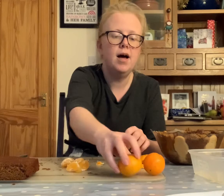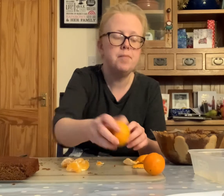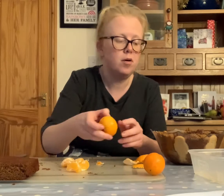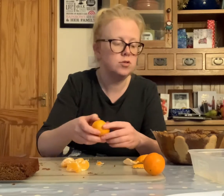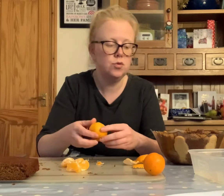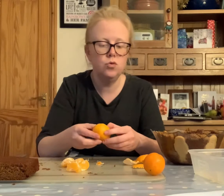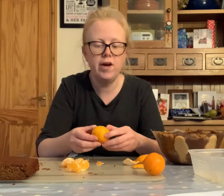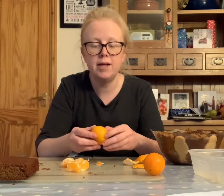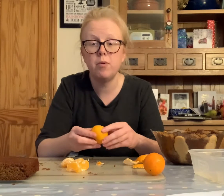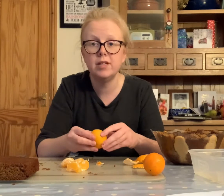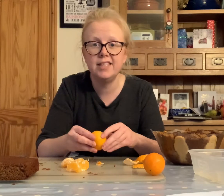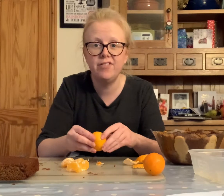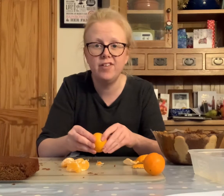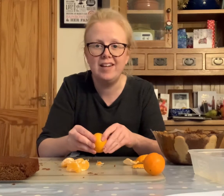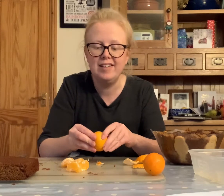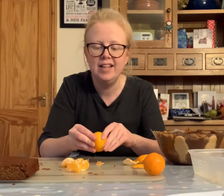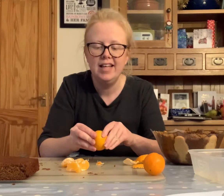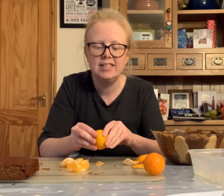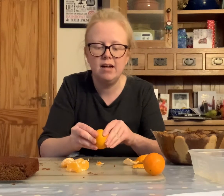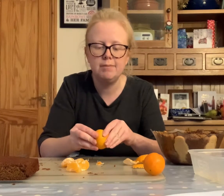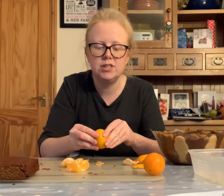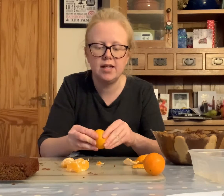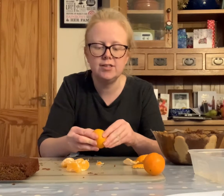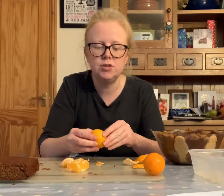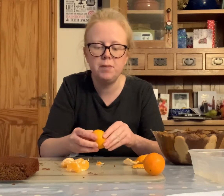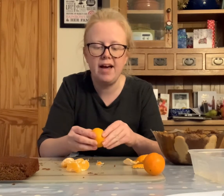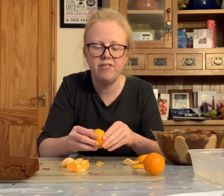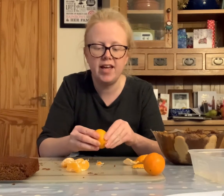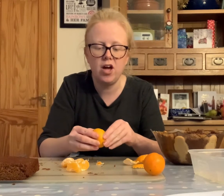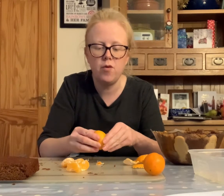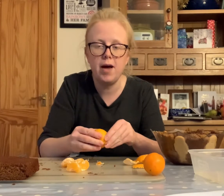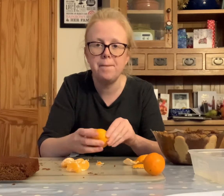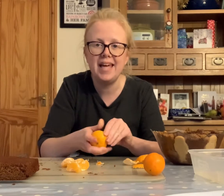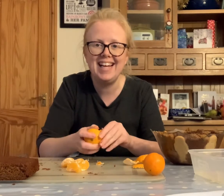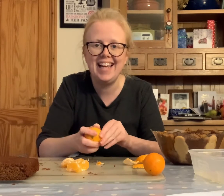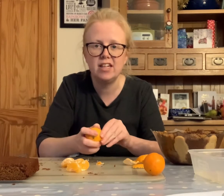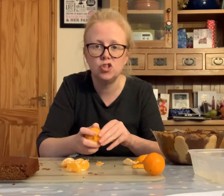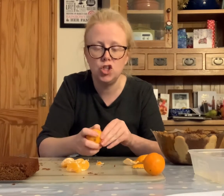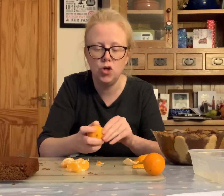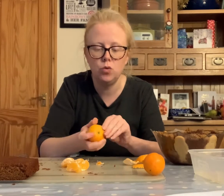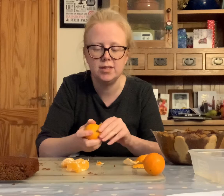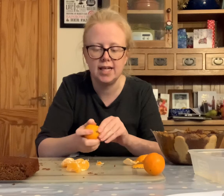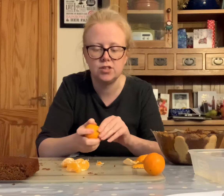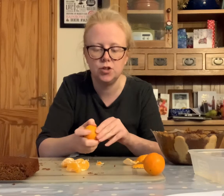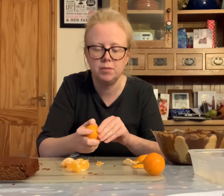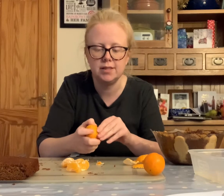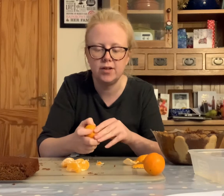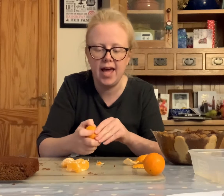bowl's already pretty full, so I'm just going to have a go at peeling 2 satsumas,